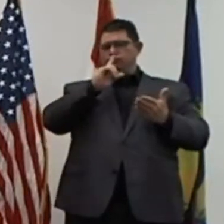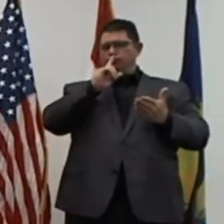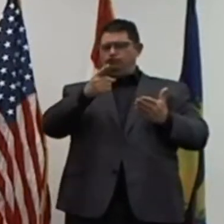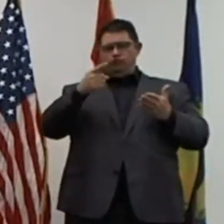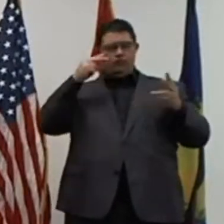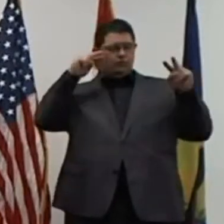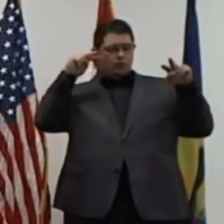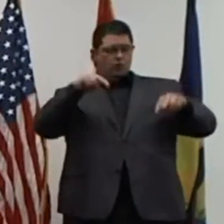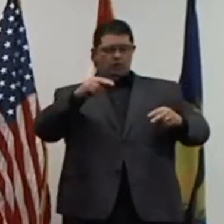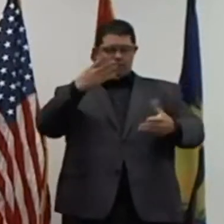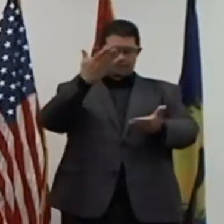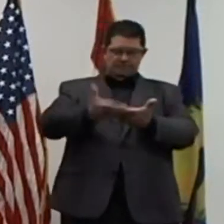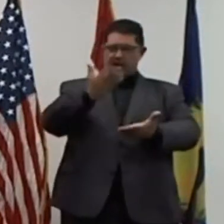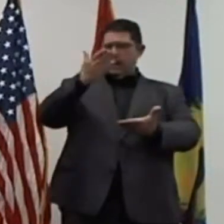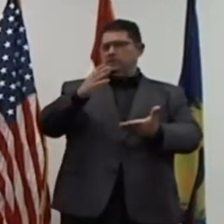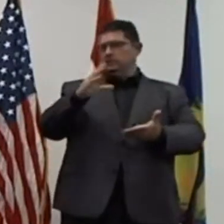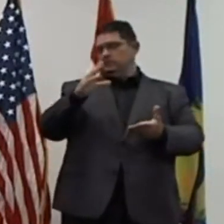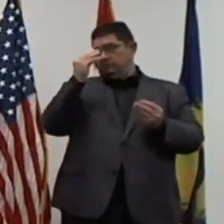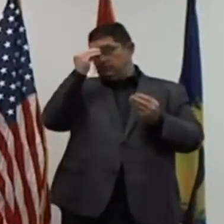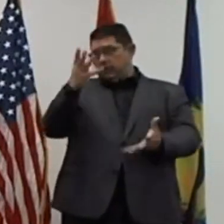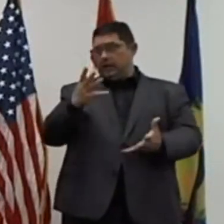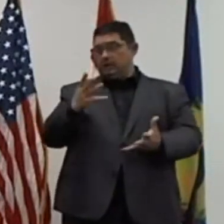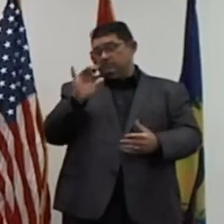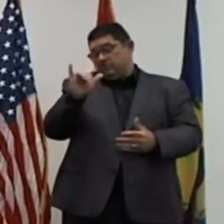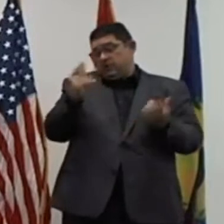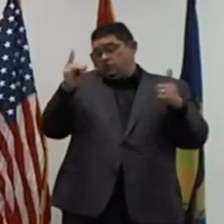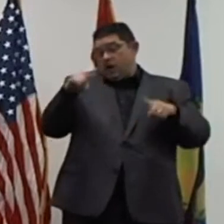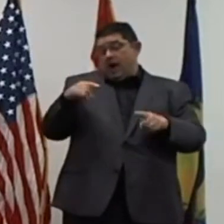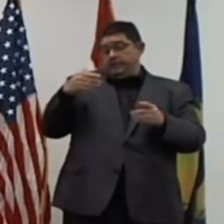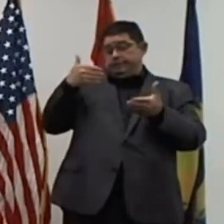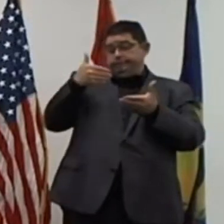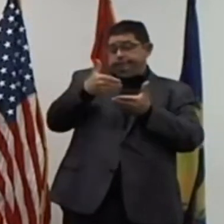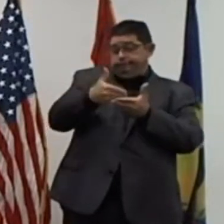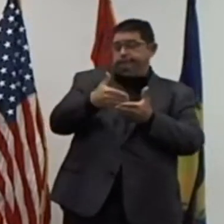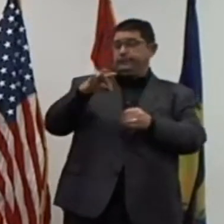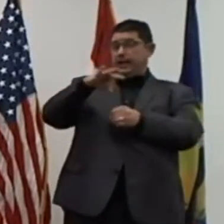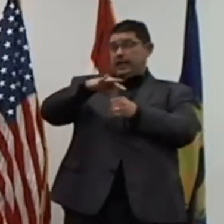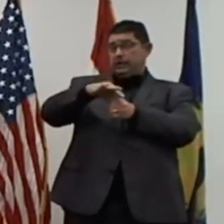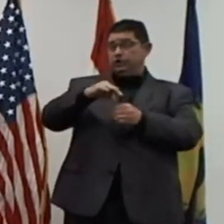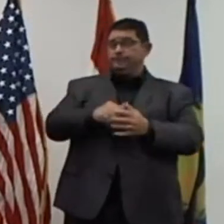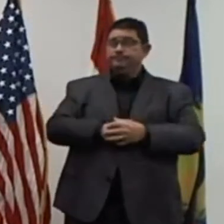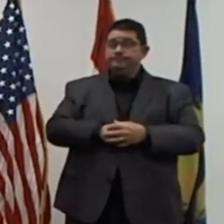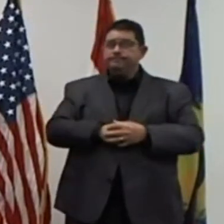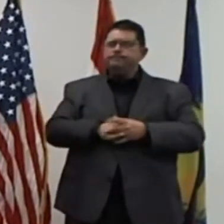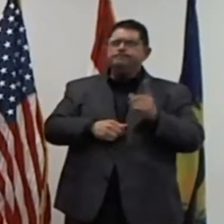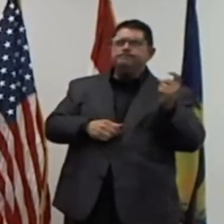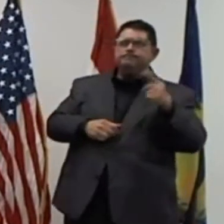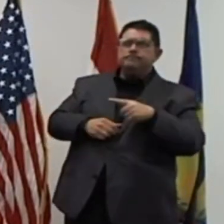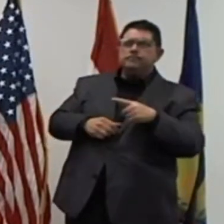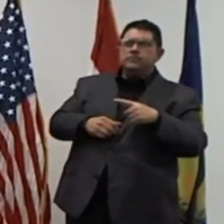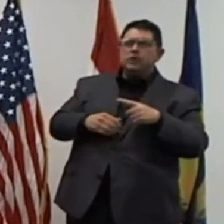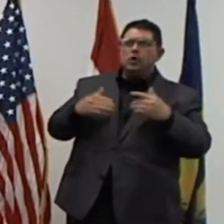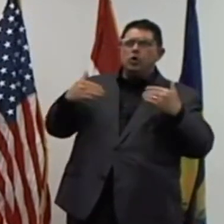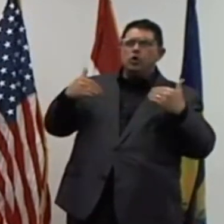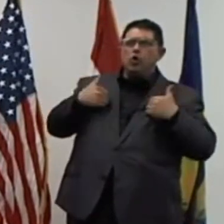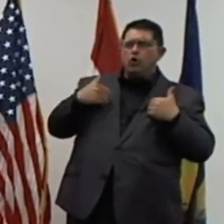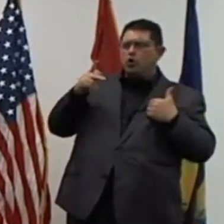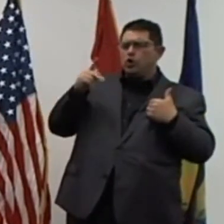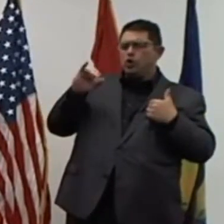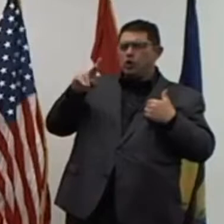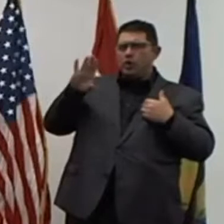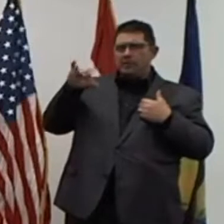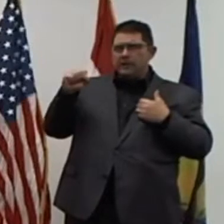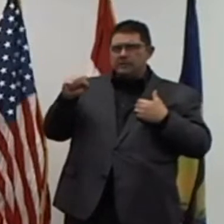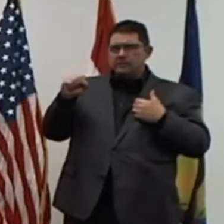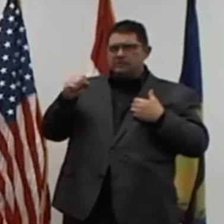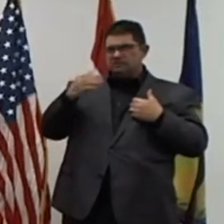the facts, and that's just what happens around an election. The owner at Herbie's just up the road let us